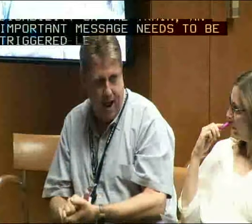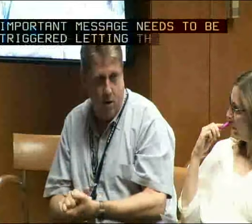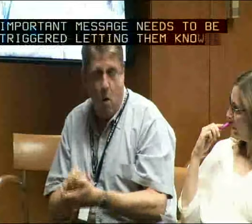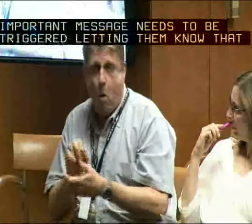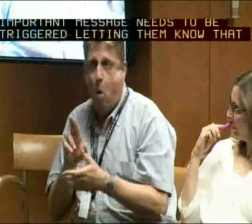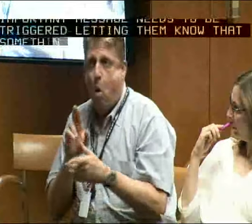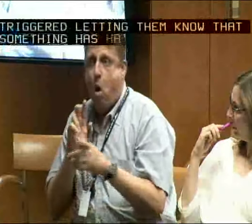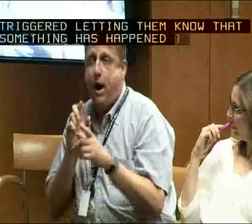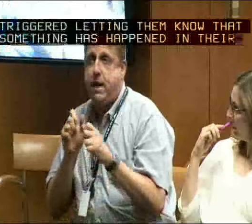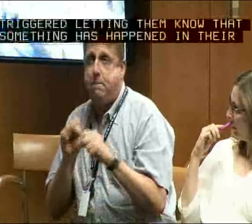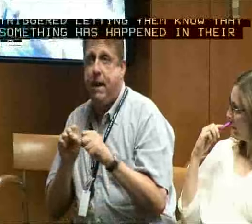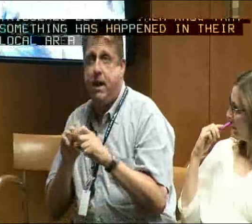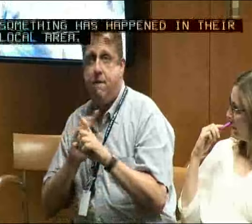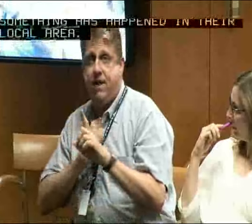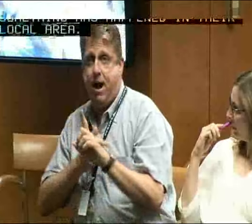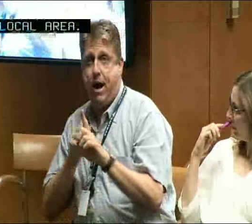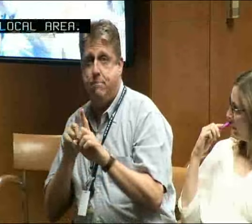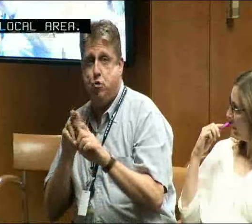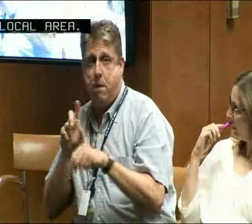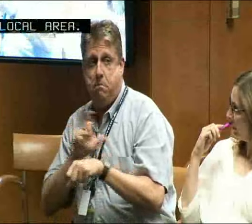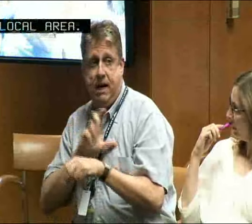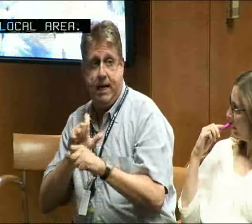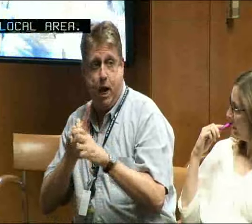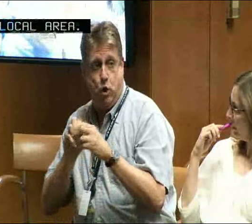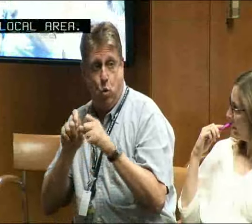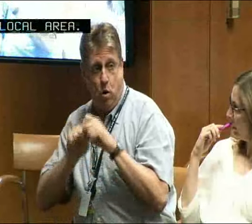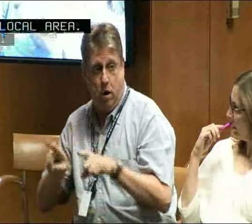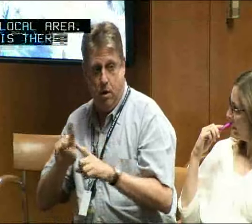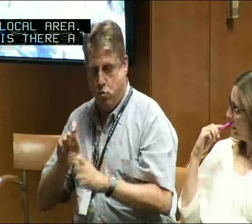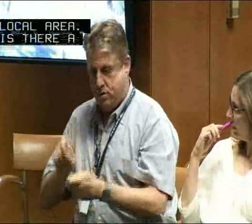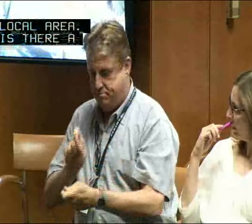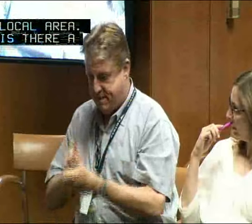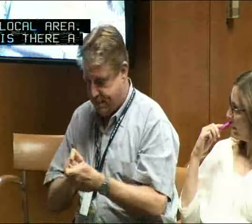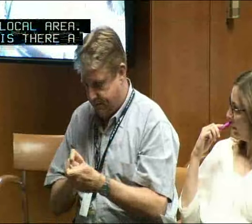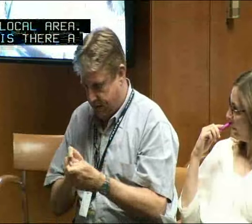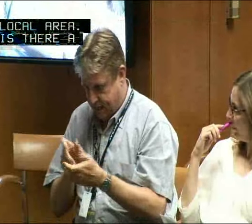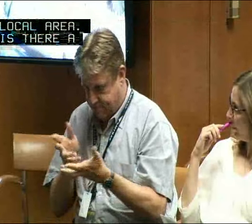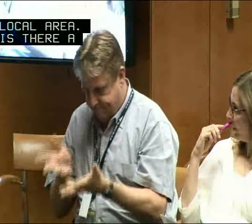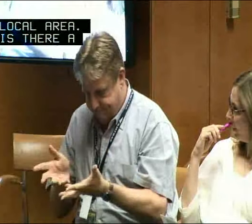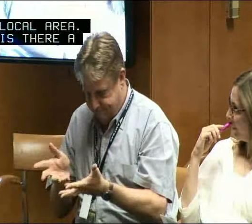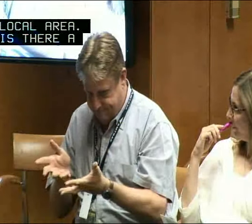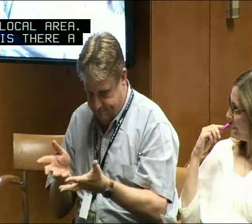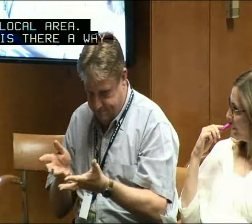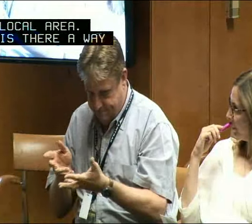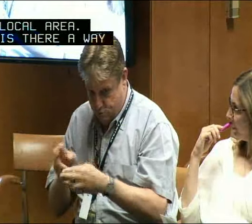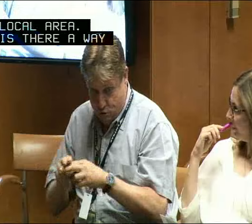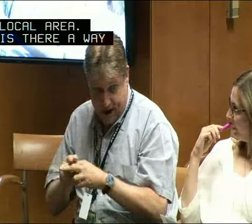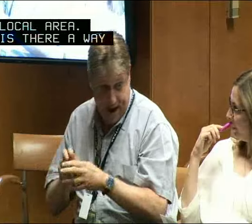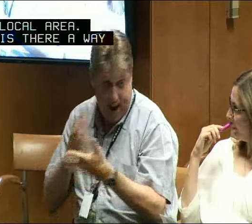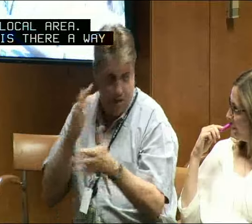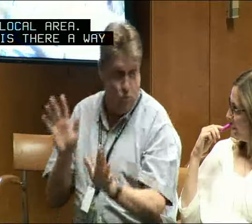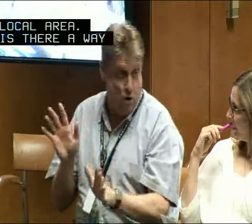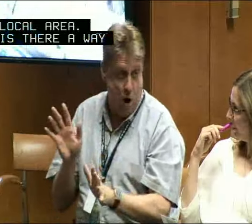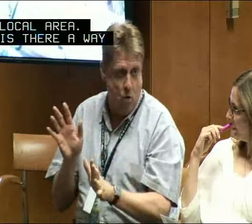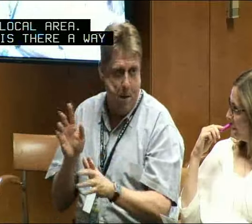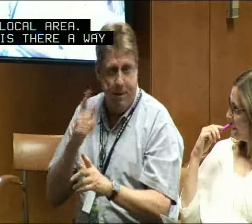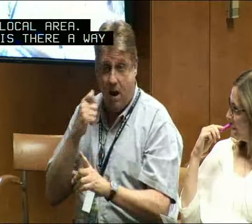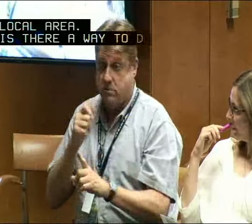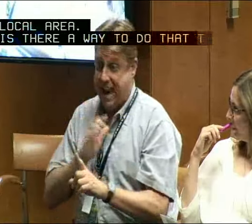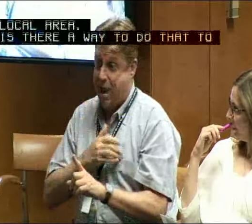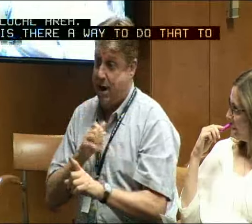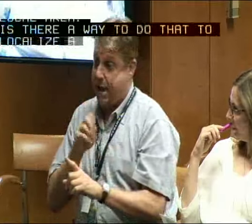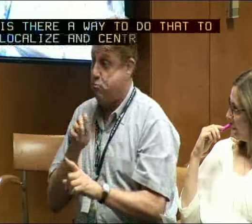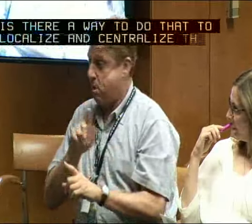is there a way to do that, to localize and centralize that information for our APD, Amtrak